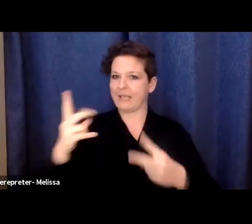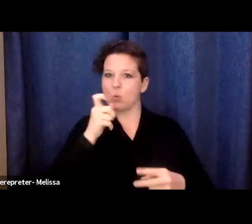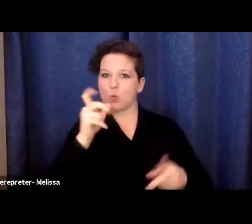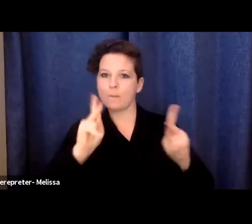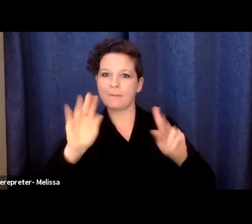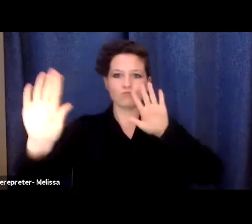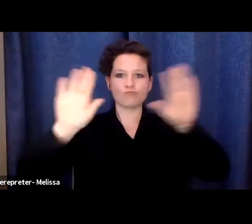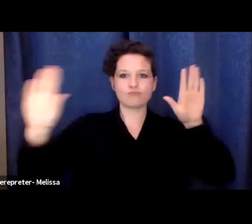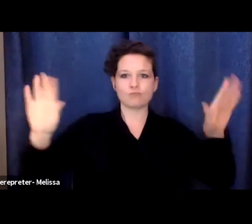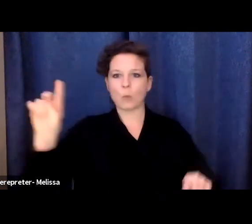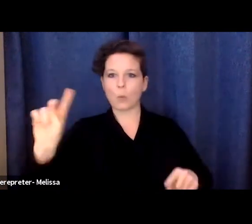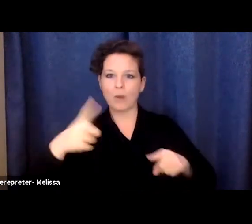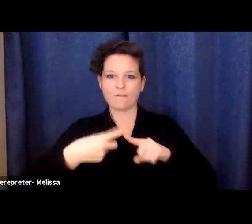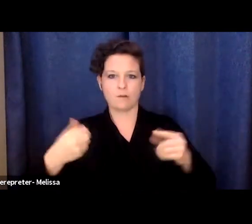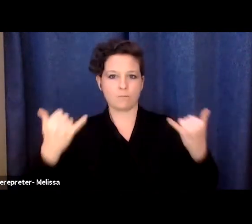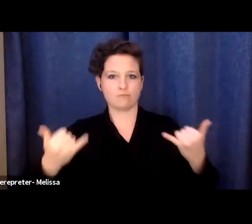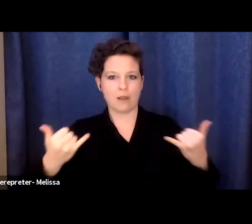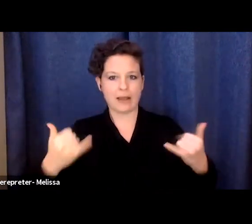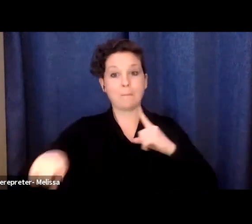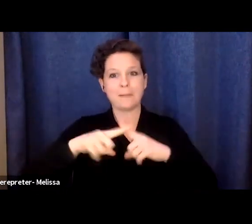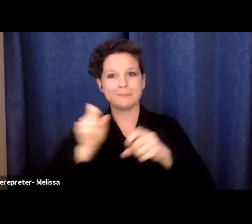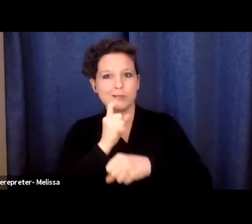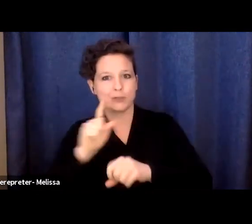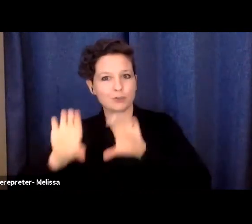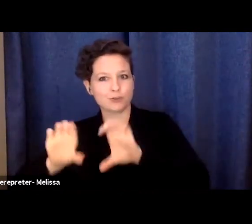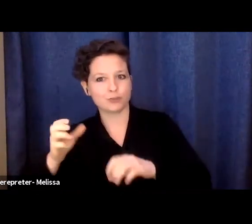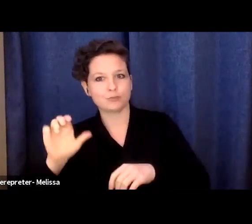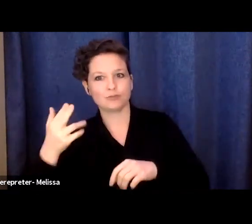country where we call home.